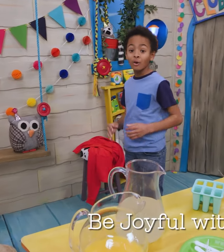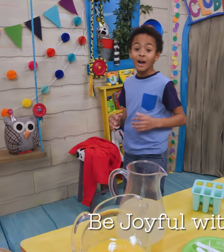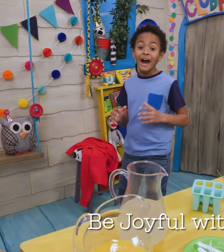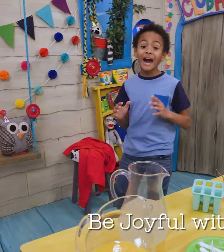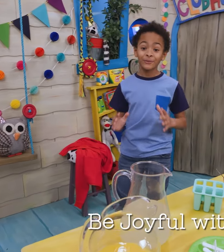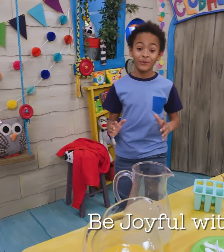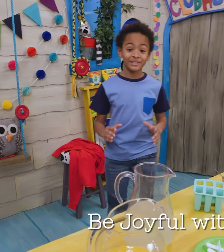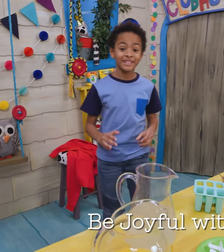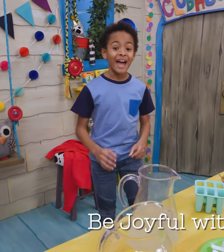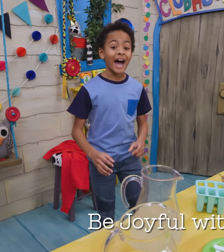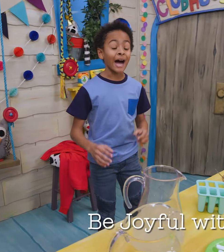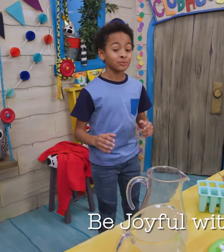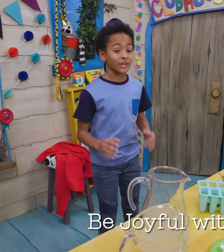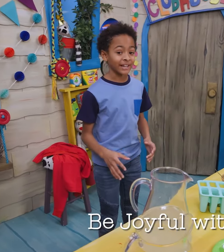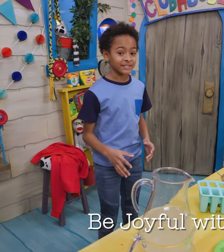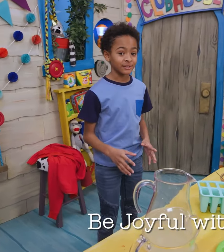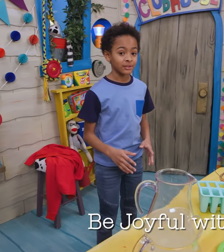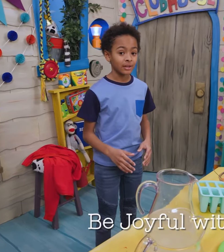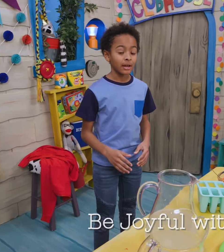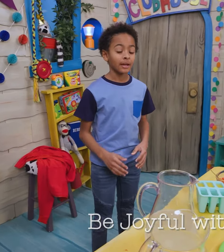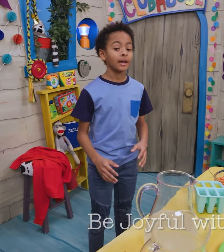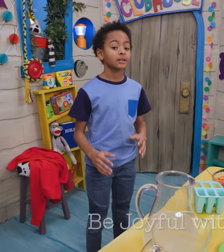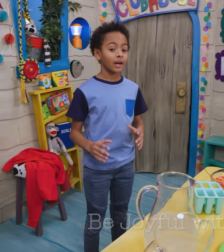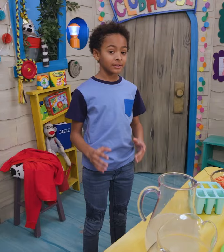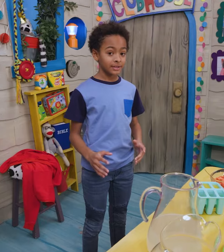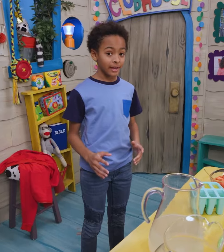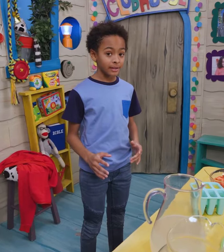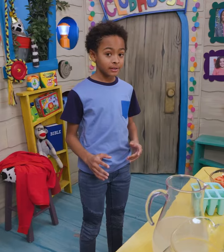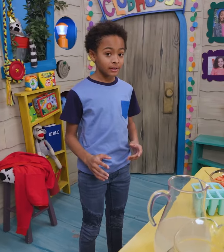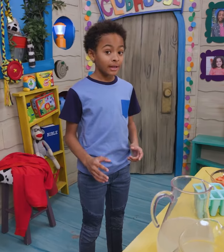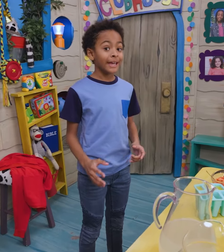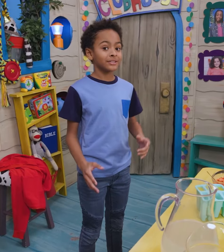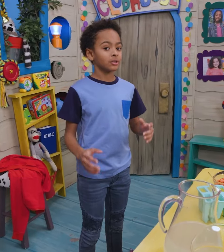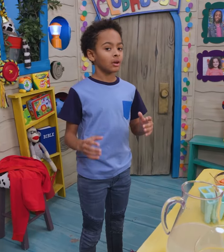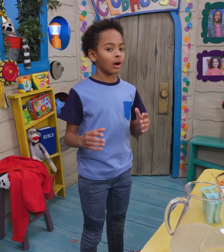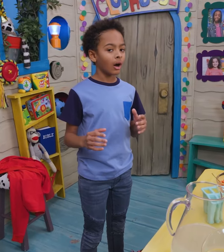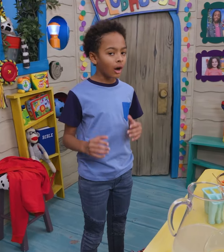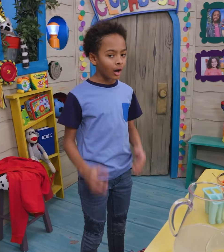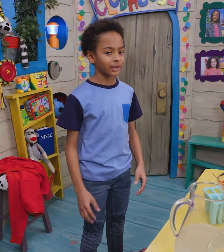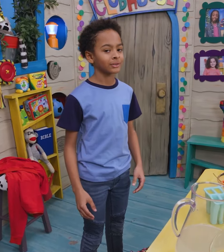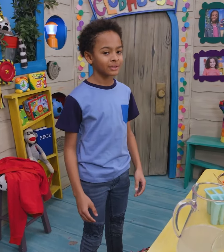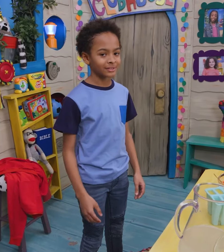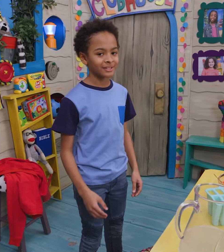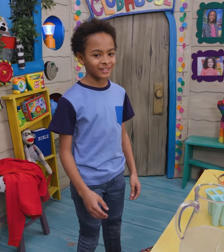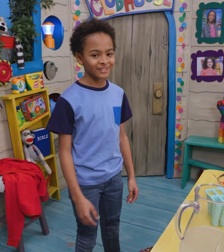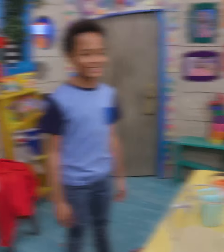oh hi friends I'm Jackson and I got to say it's hot outside